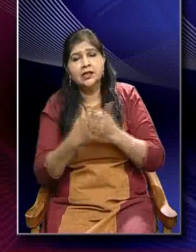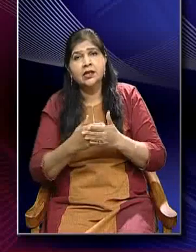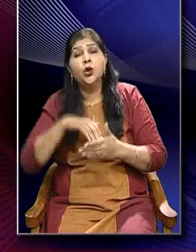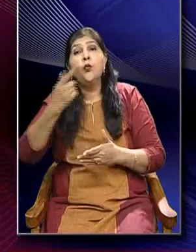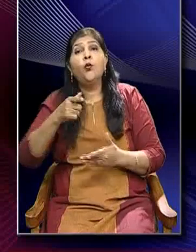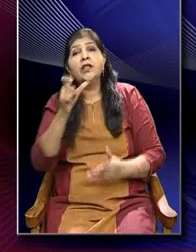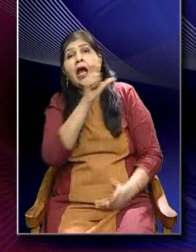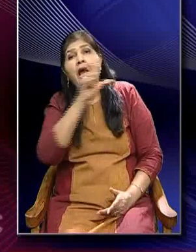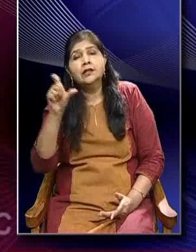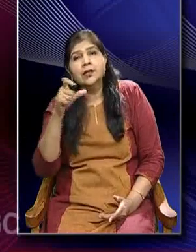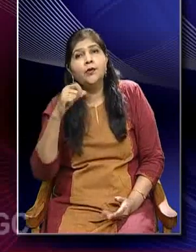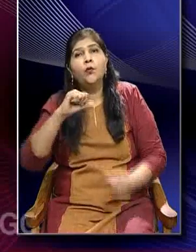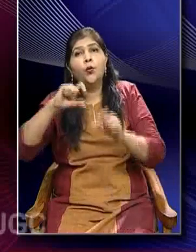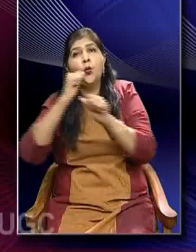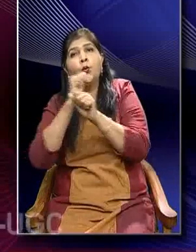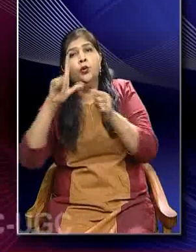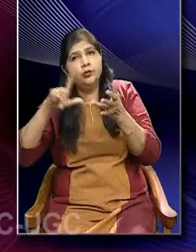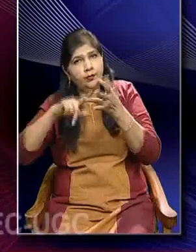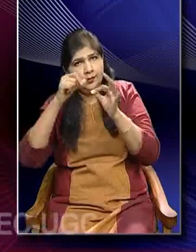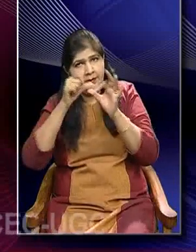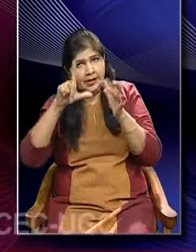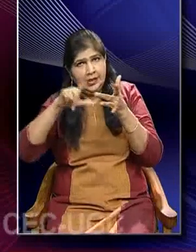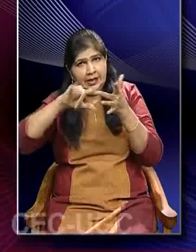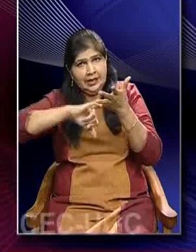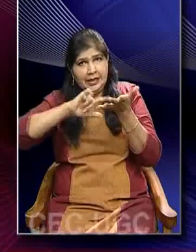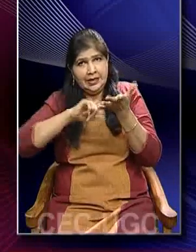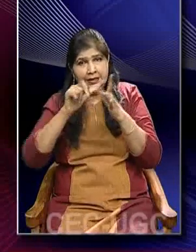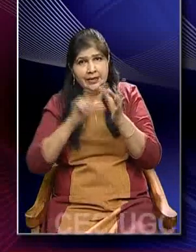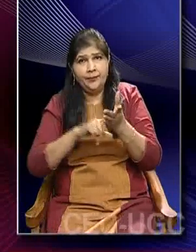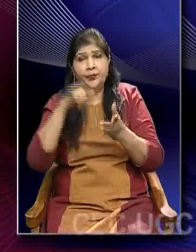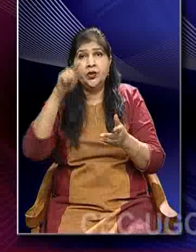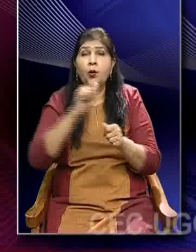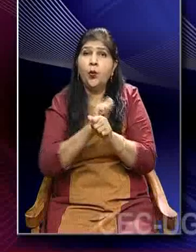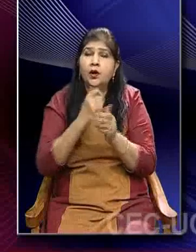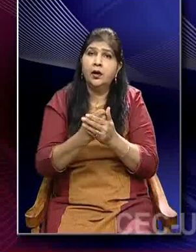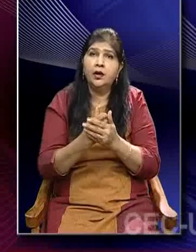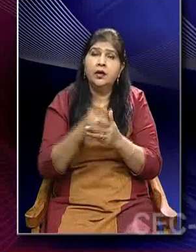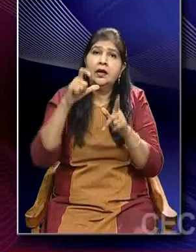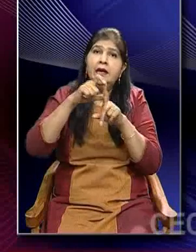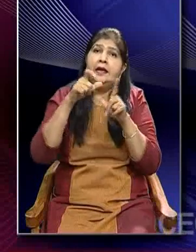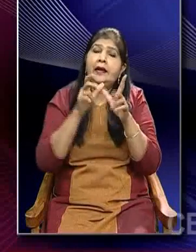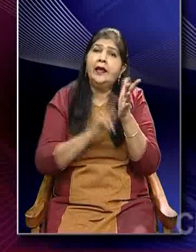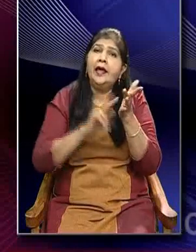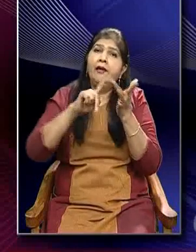the concept of globalization, the work of David Held,